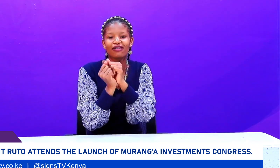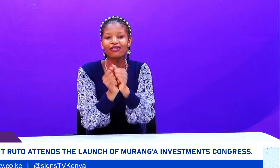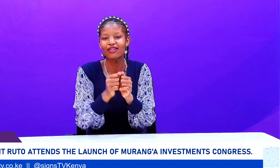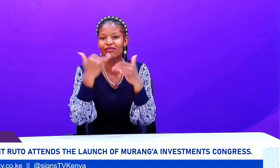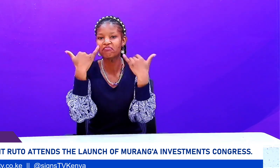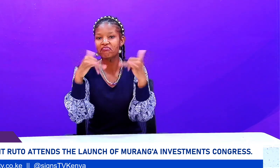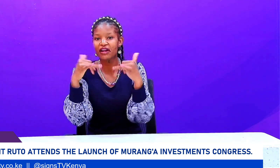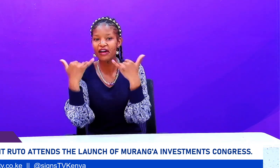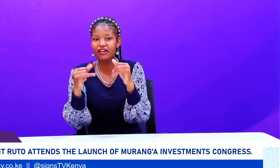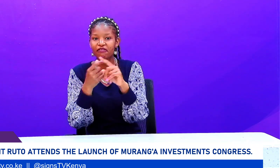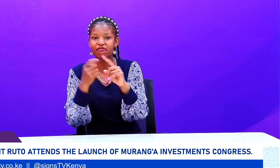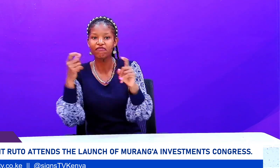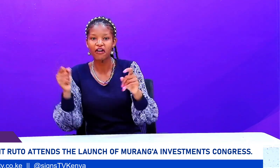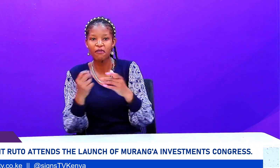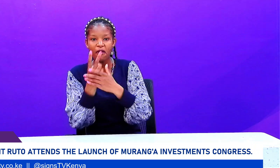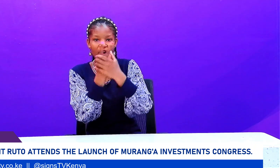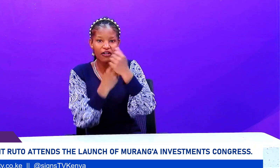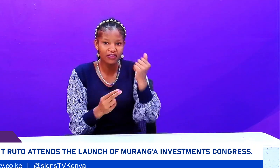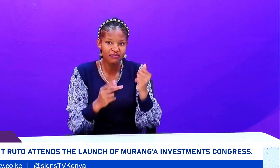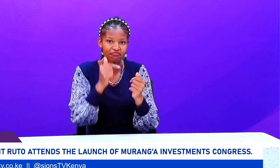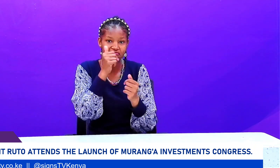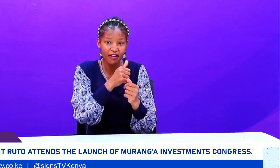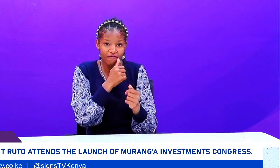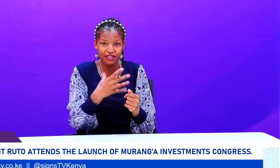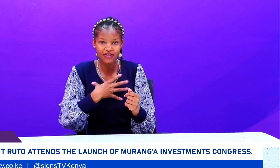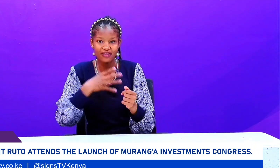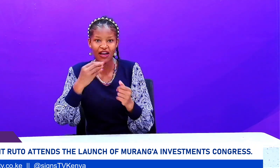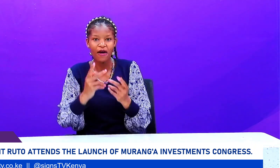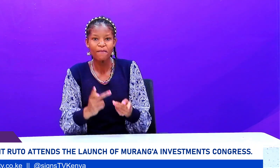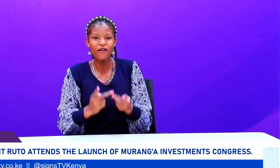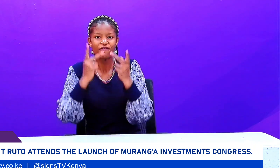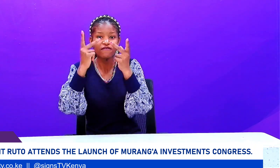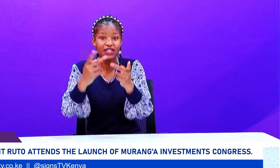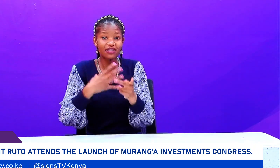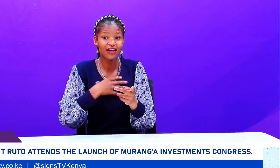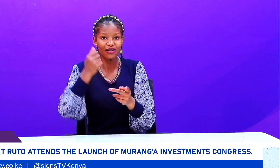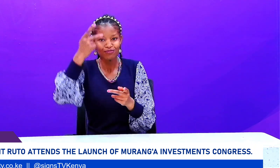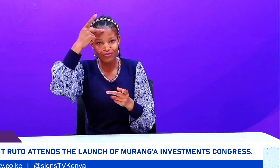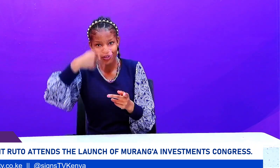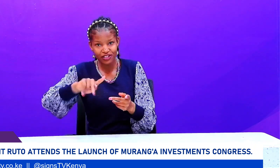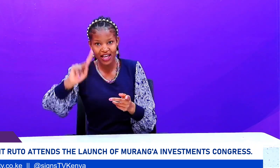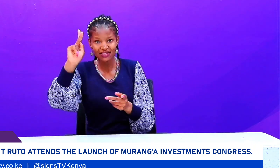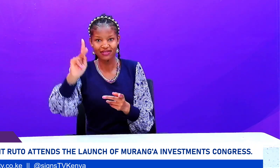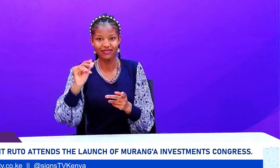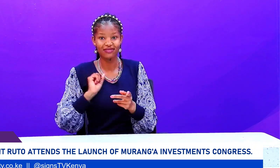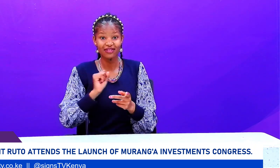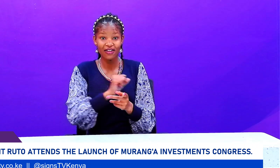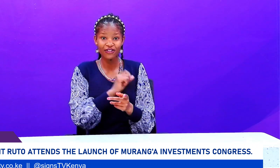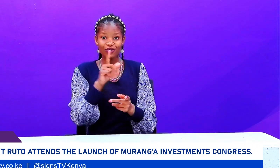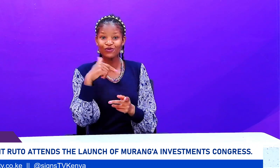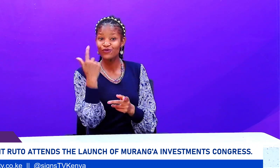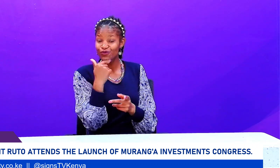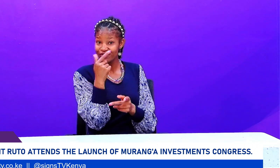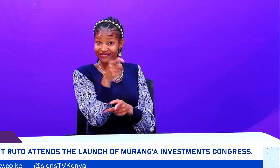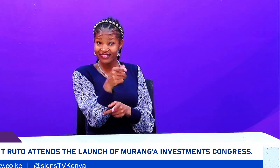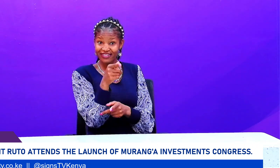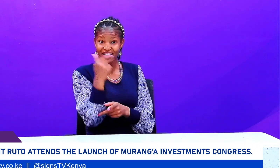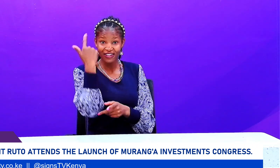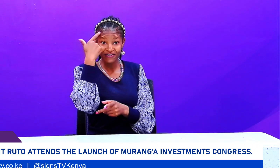businesses. The forum brought together players from both the private and the public sector who insisted the